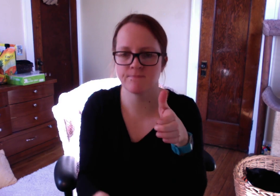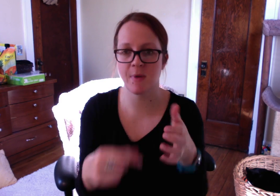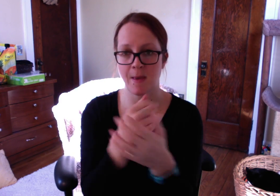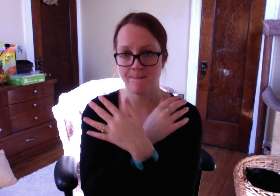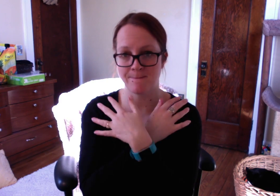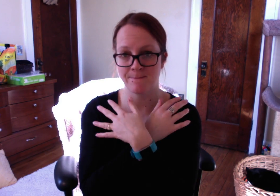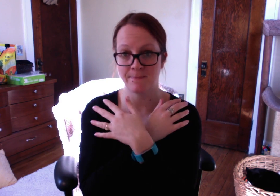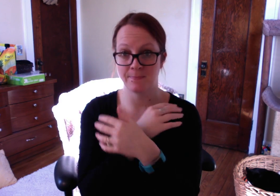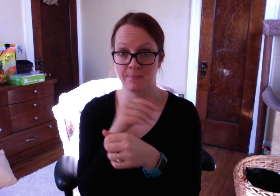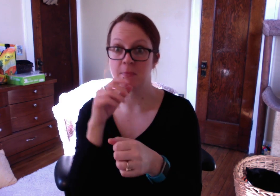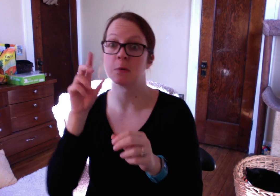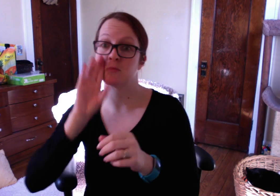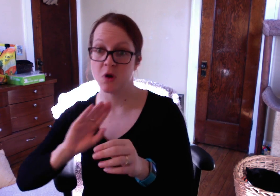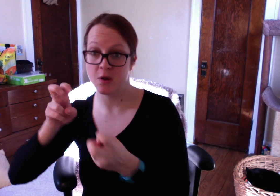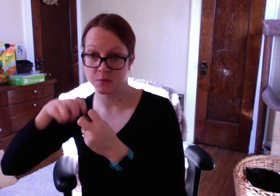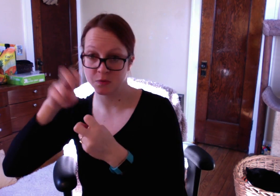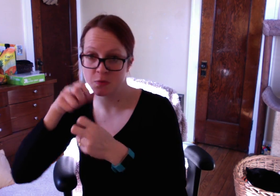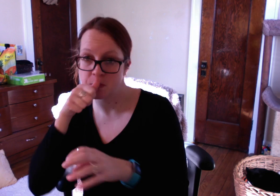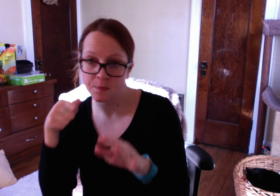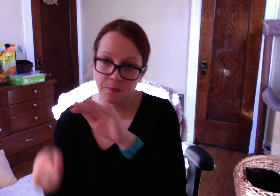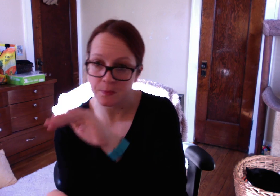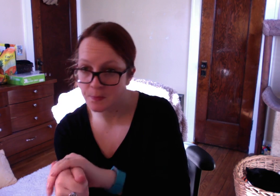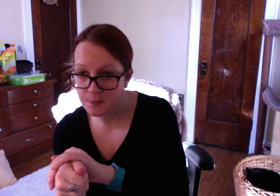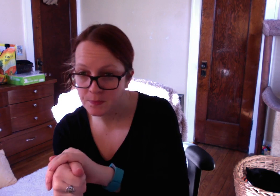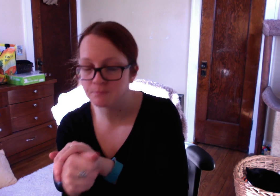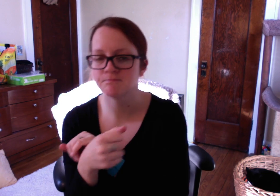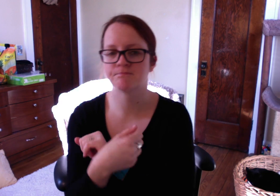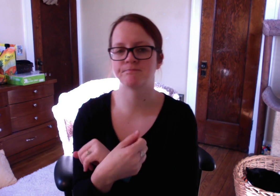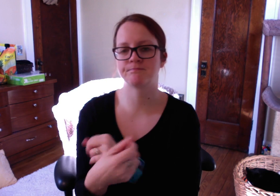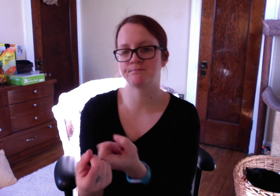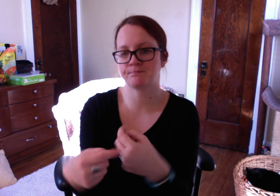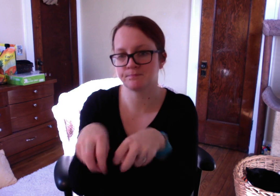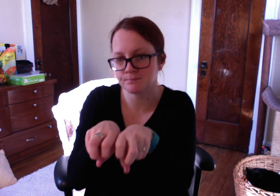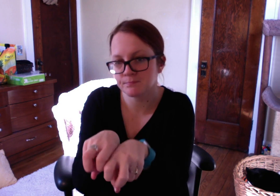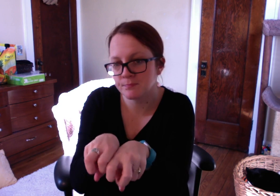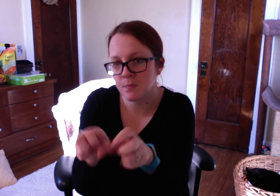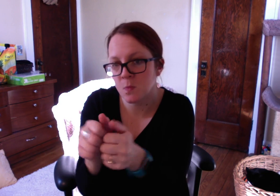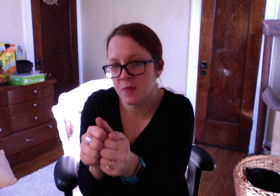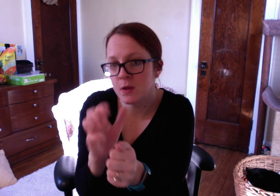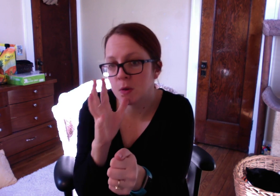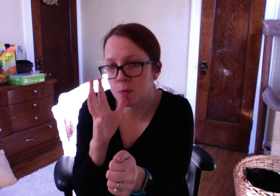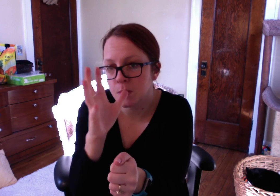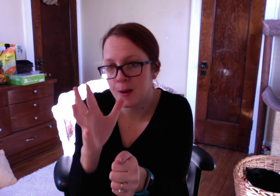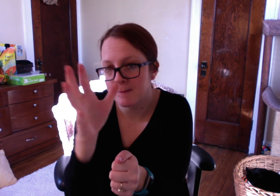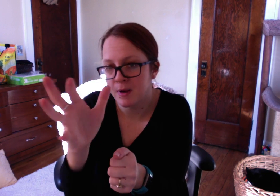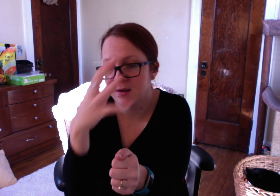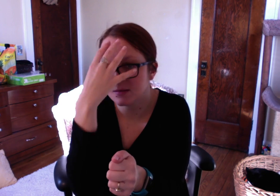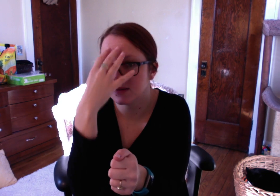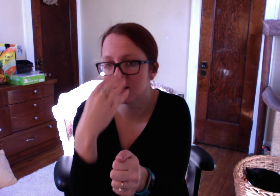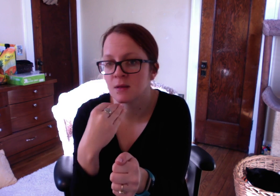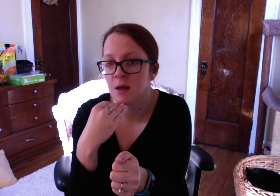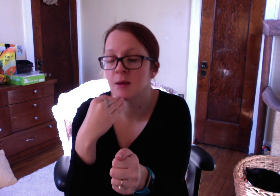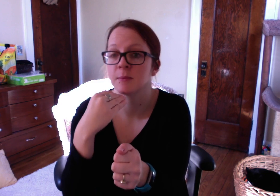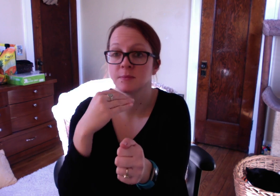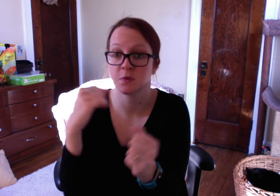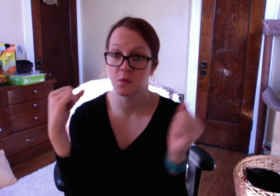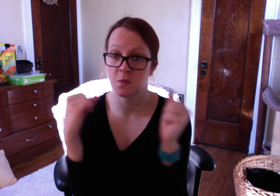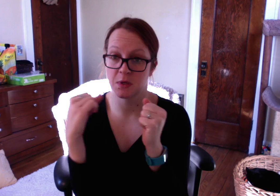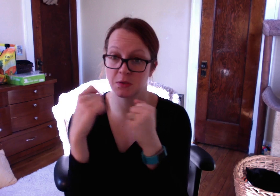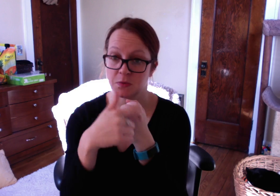Brown Squirrel curled up next to his grandmother and slept all winter while those scratches on his back